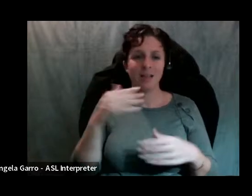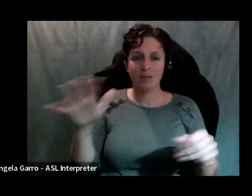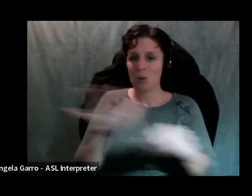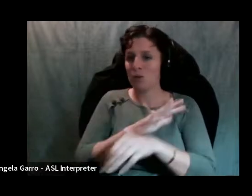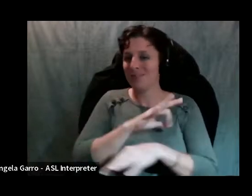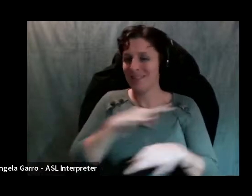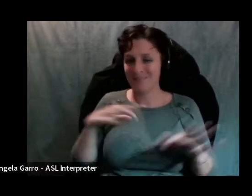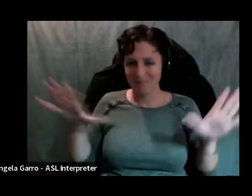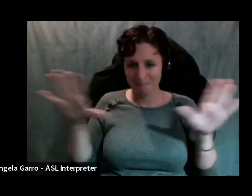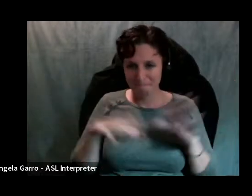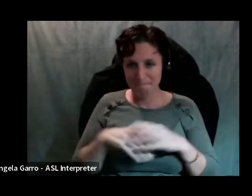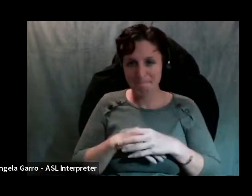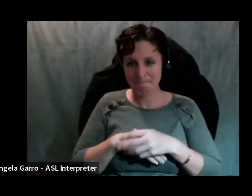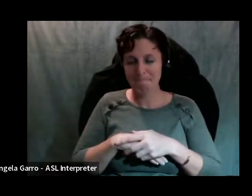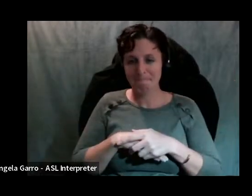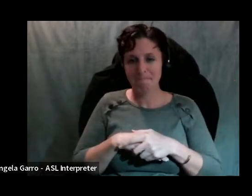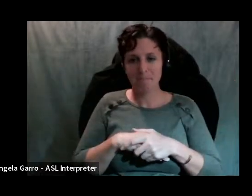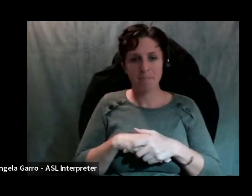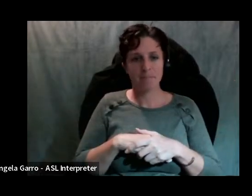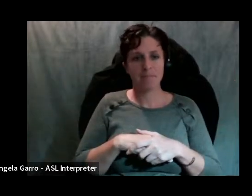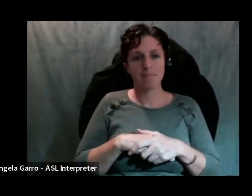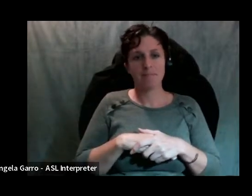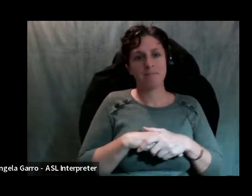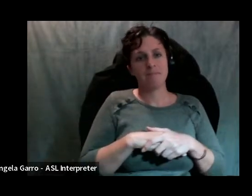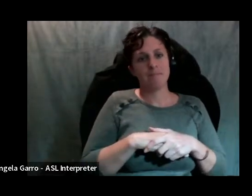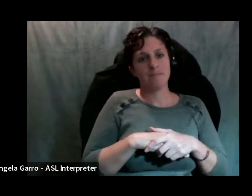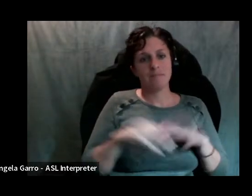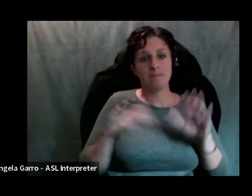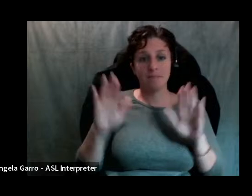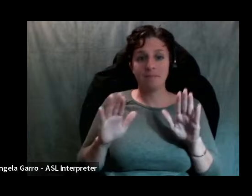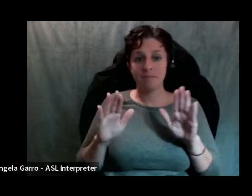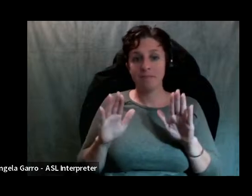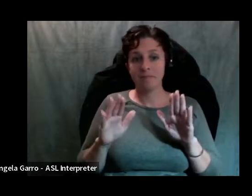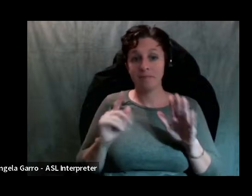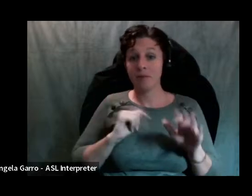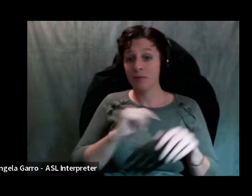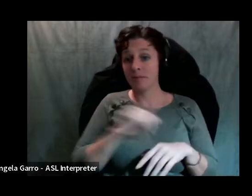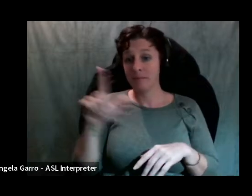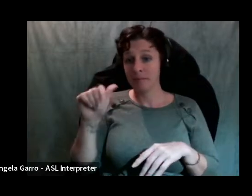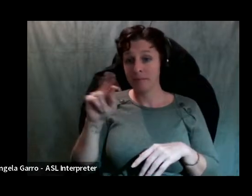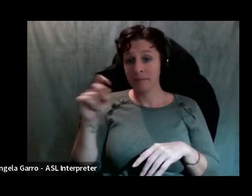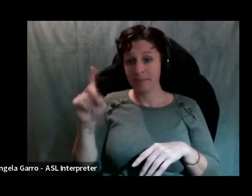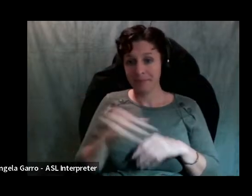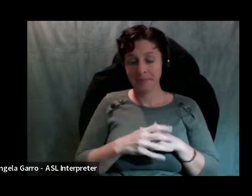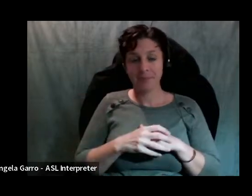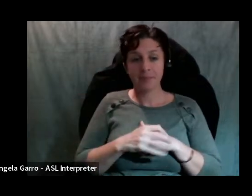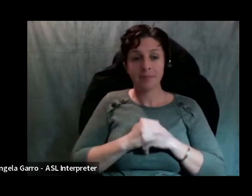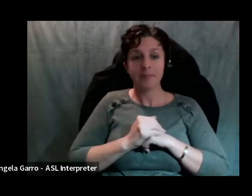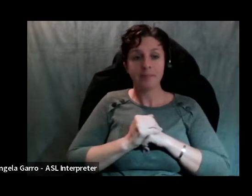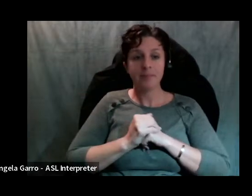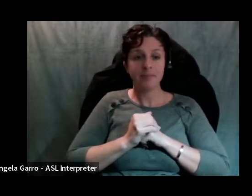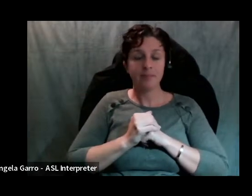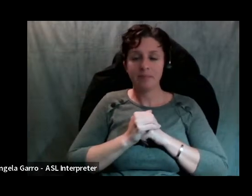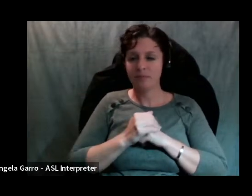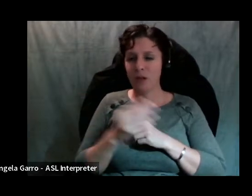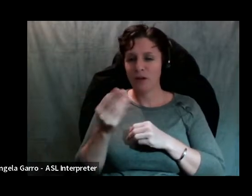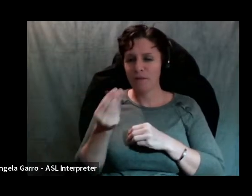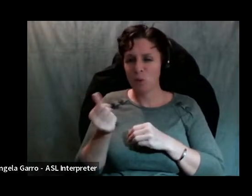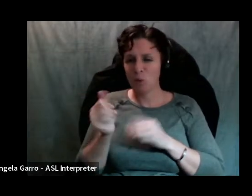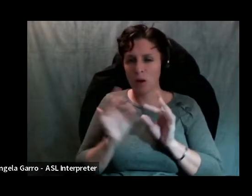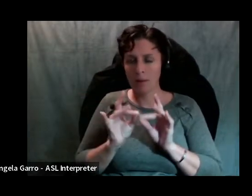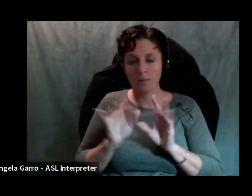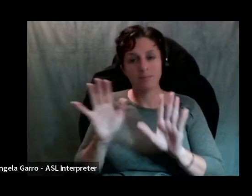staff. Great. Okay. Yes, Trustee Land. So just a couple comments. One,